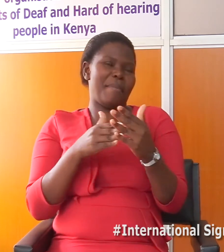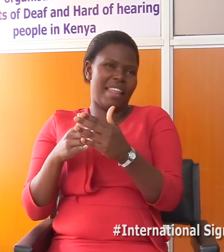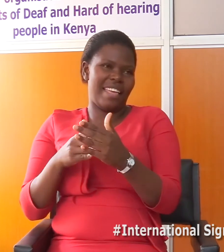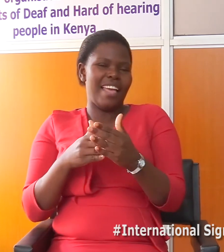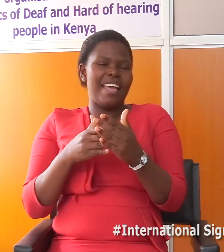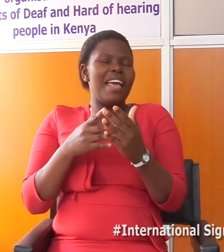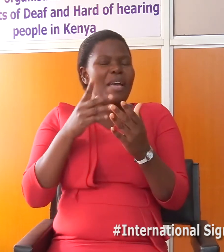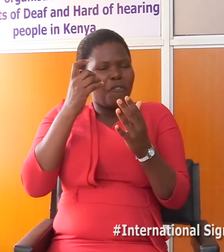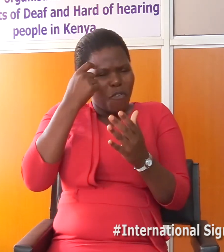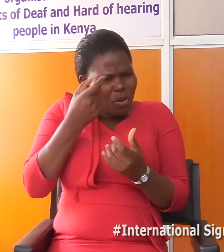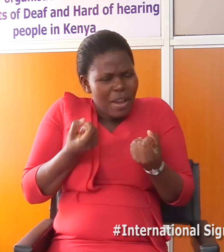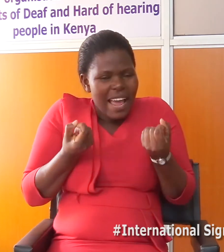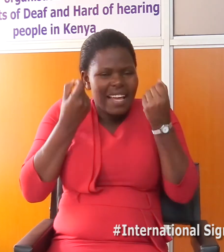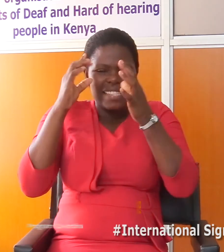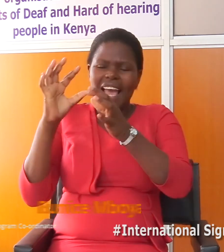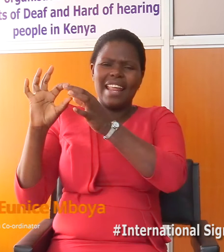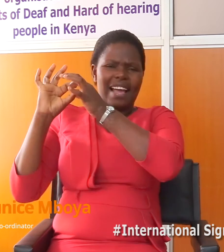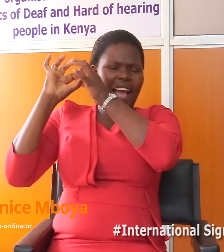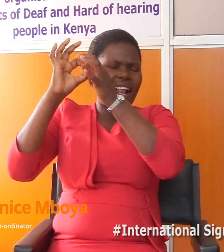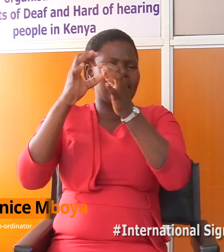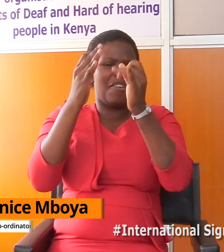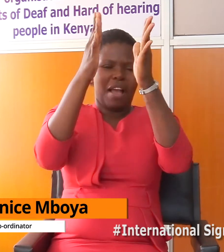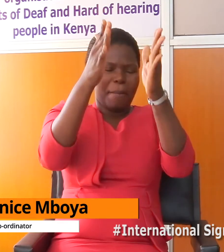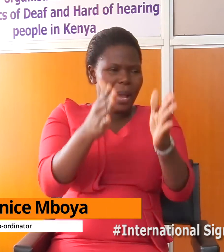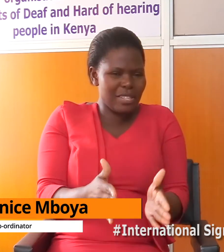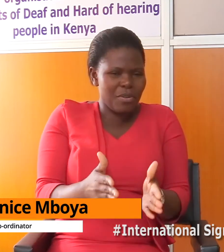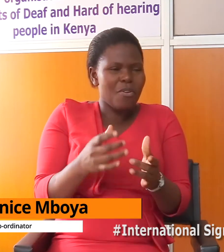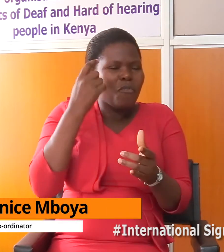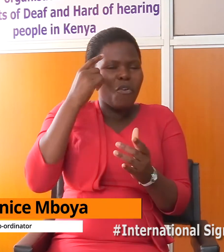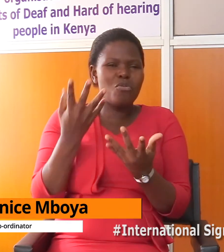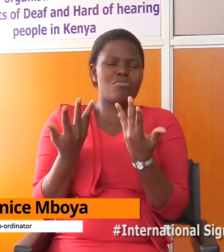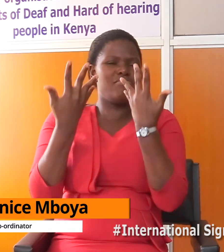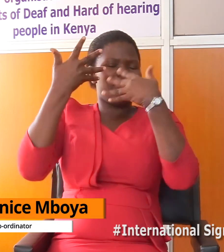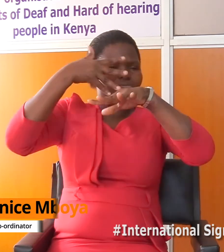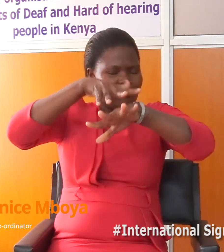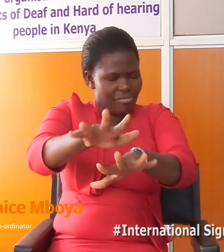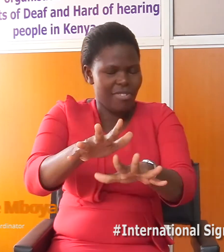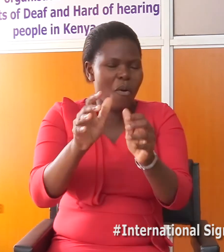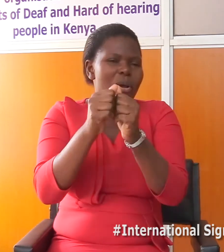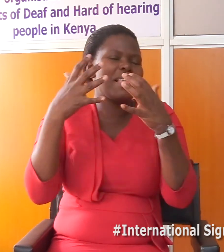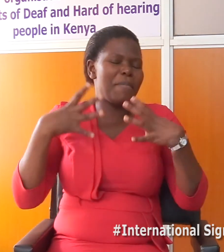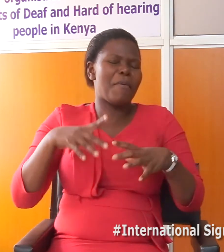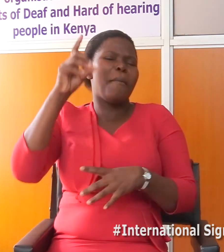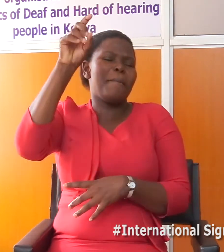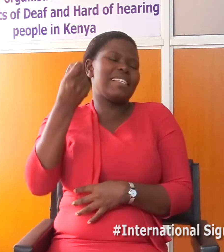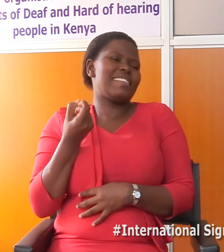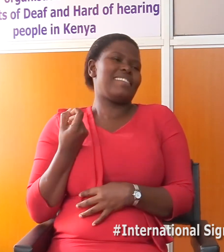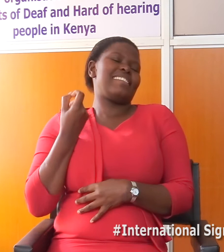barrier. Yes, and but for you to understand the culture of this person, or maybe to integrate with them, is